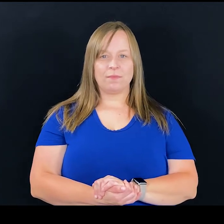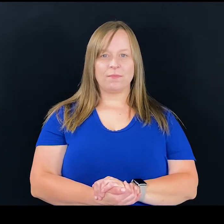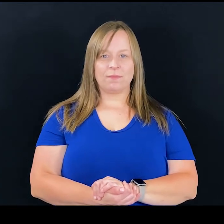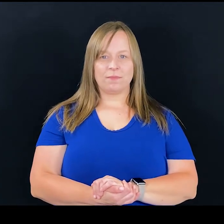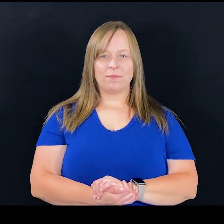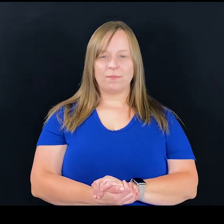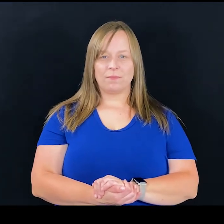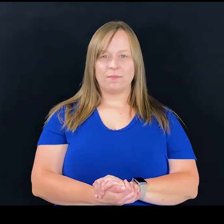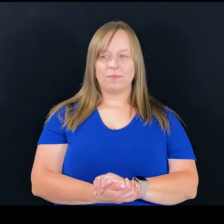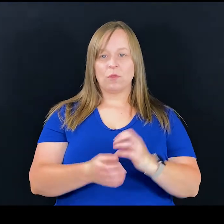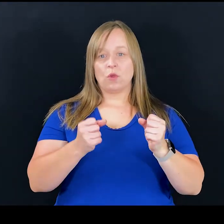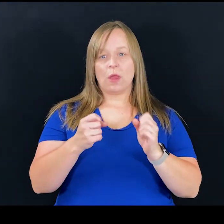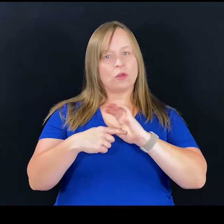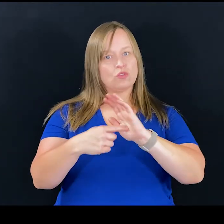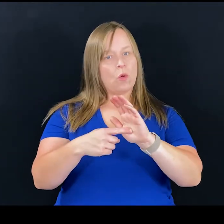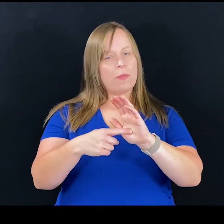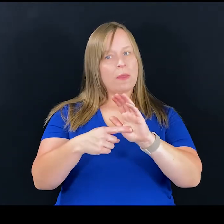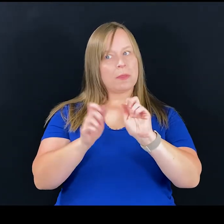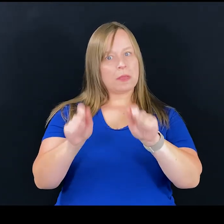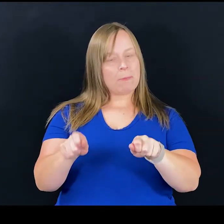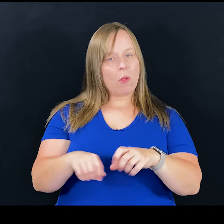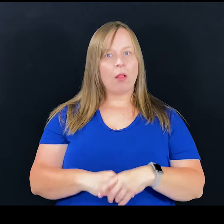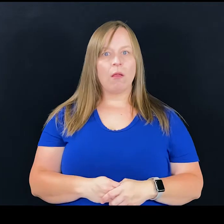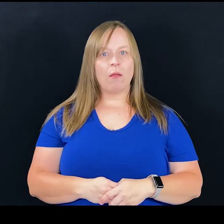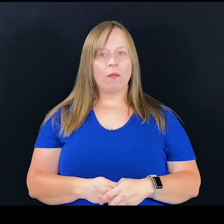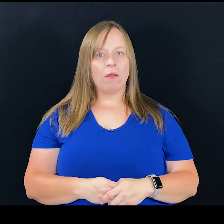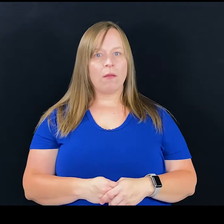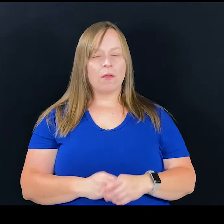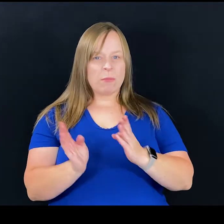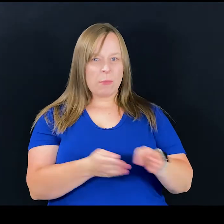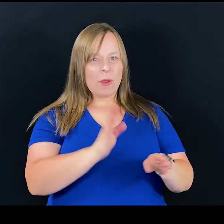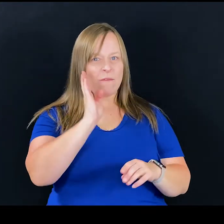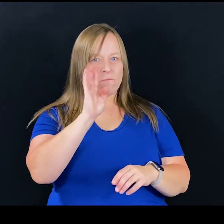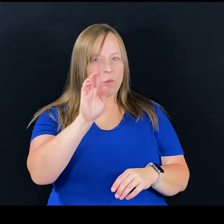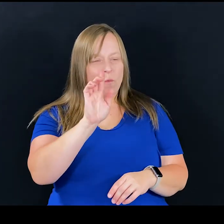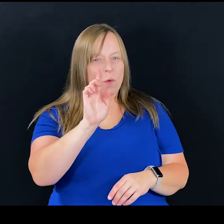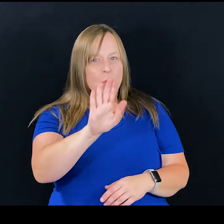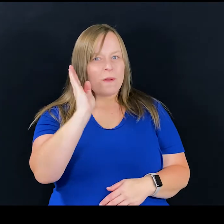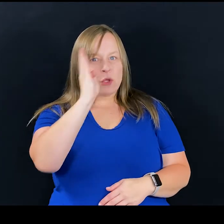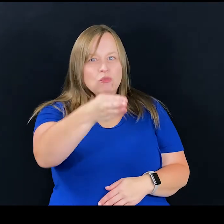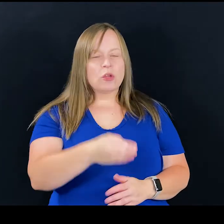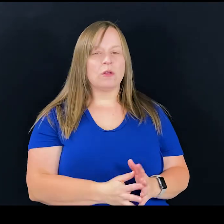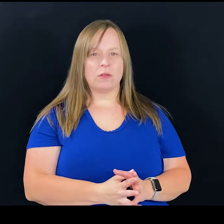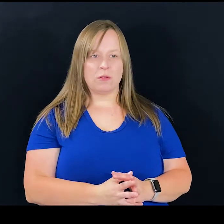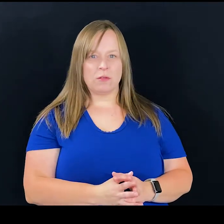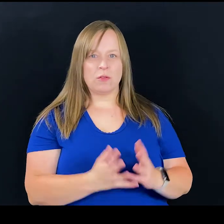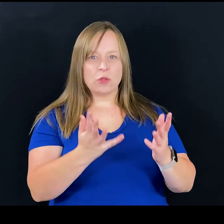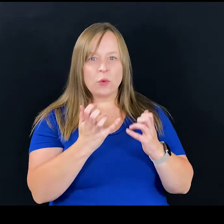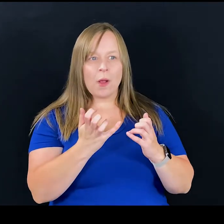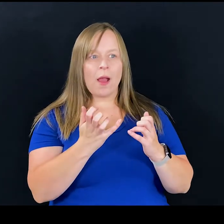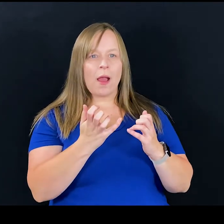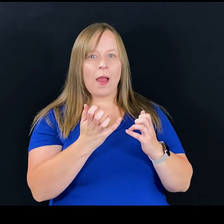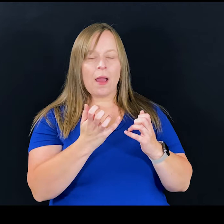At the meeting, show them that you're capable. You're playing for your future.